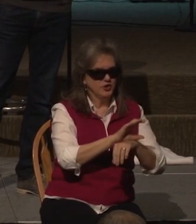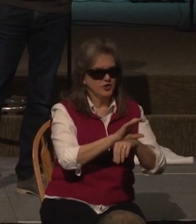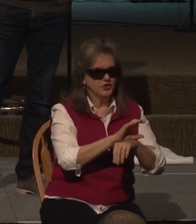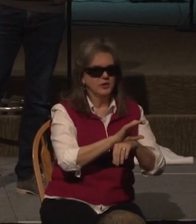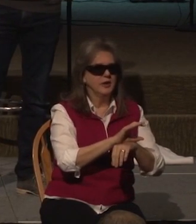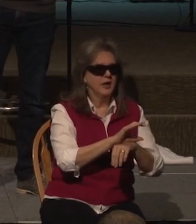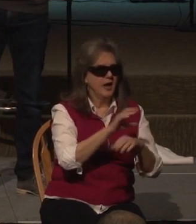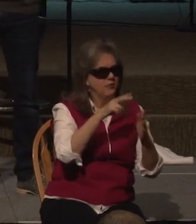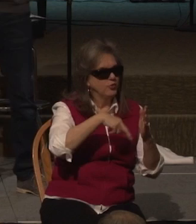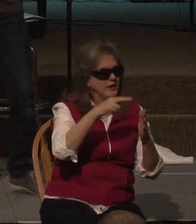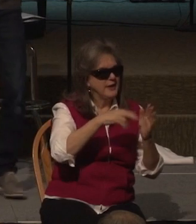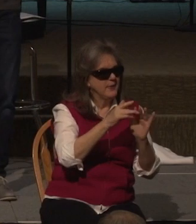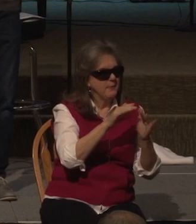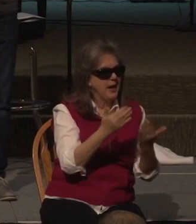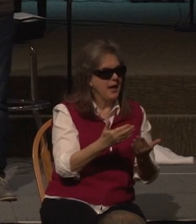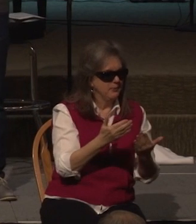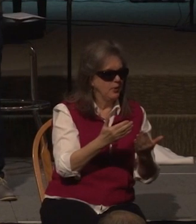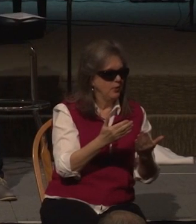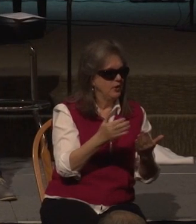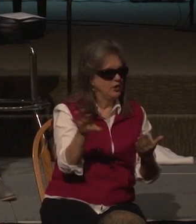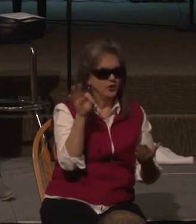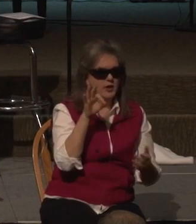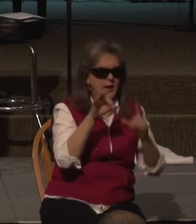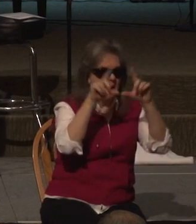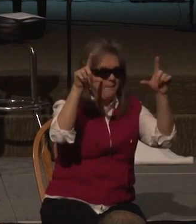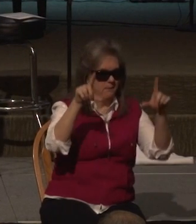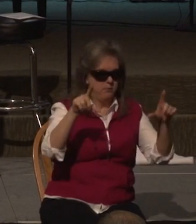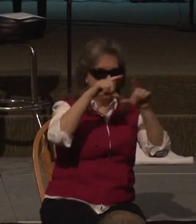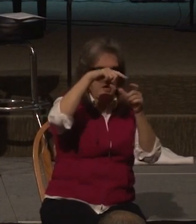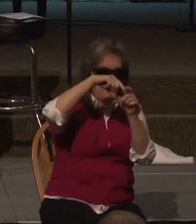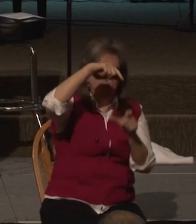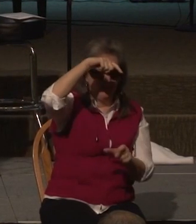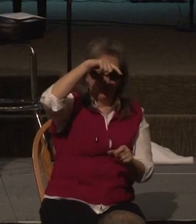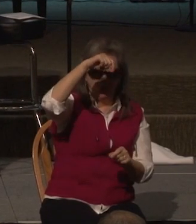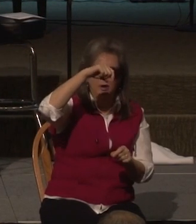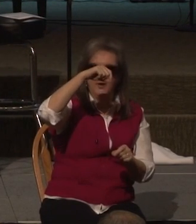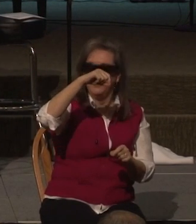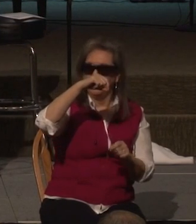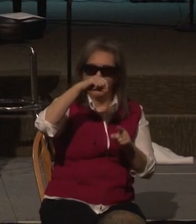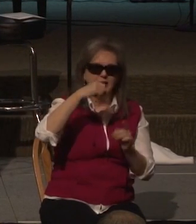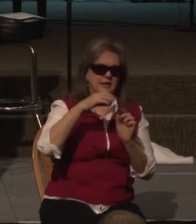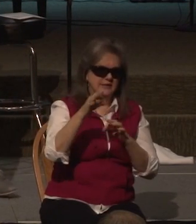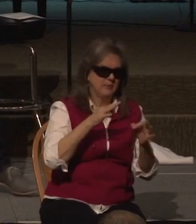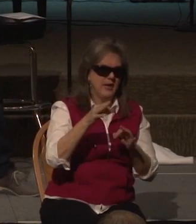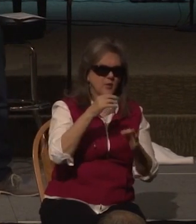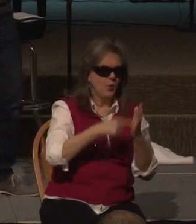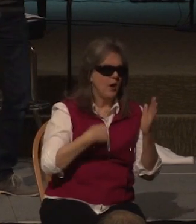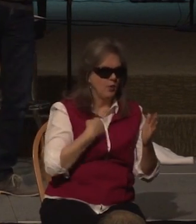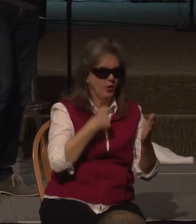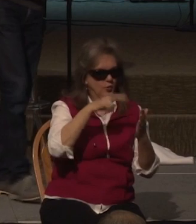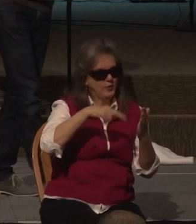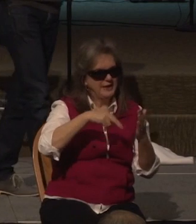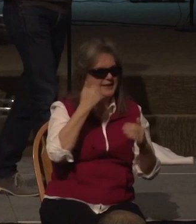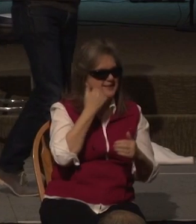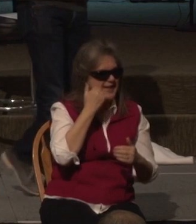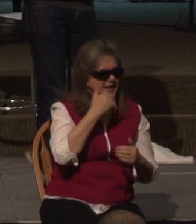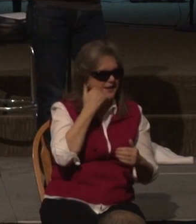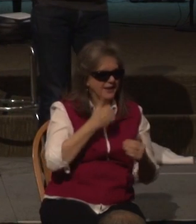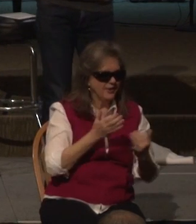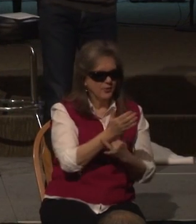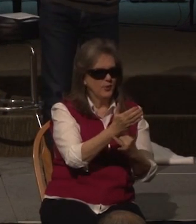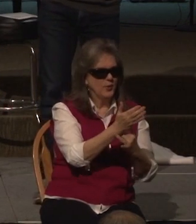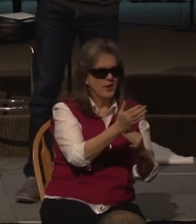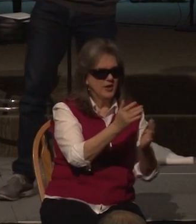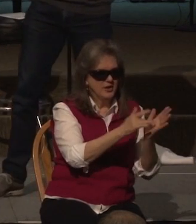plan. Right? You can grab one of these bookmarks out in the foyer area. And the reason why this is so good is because daily we are coming into